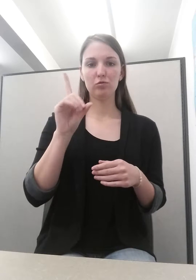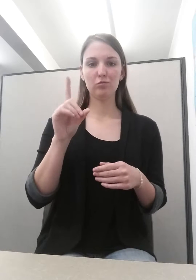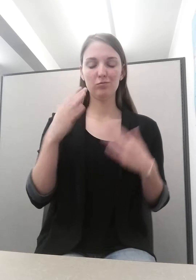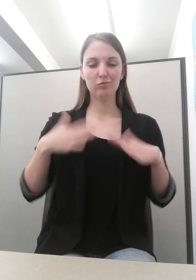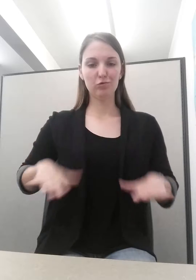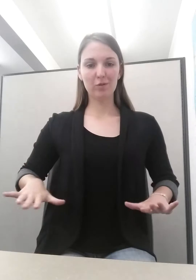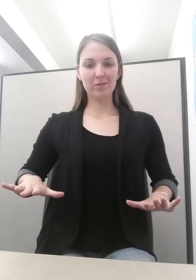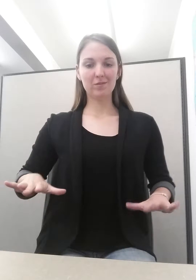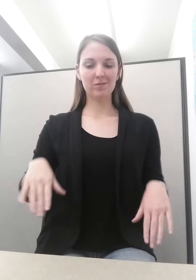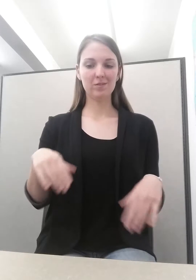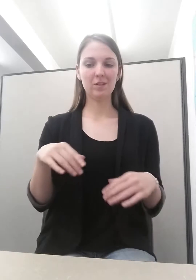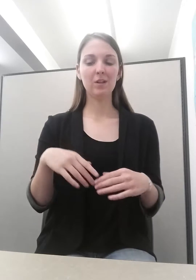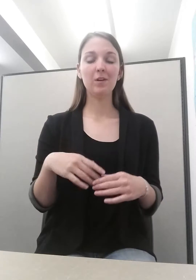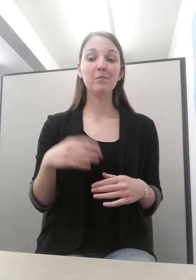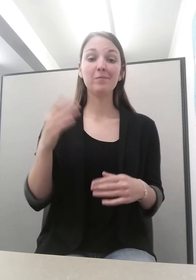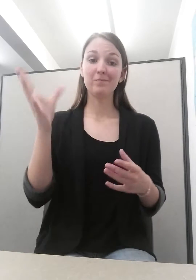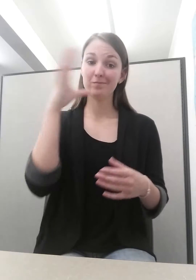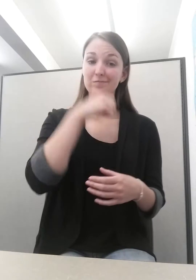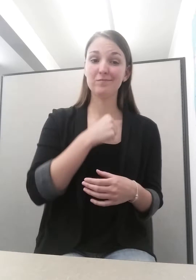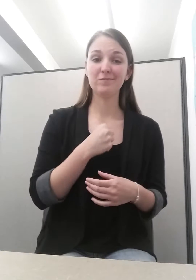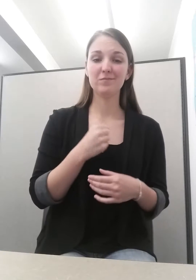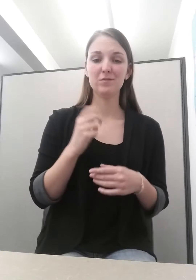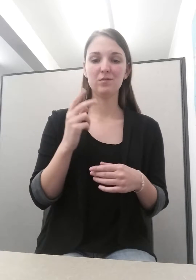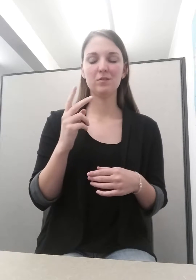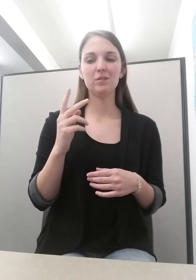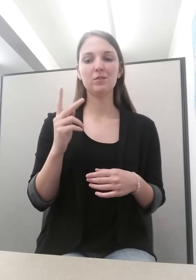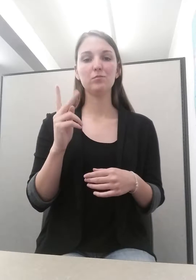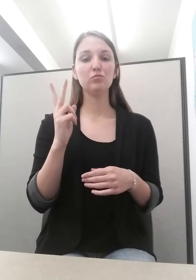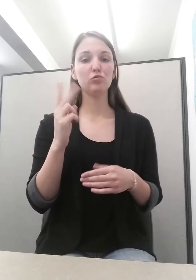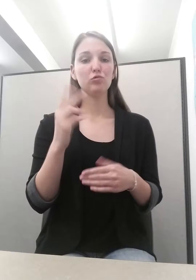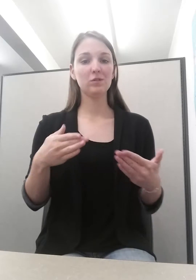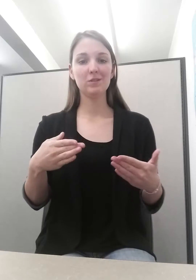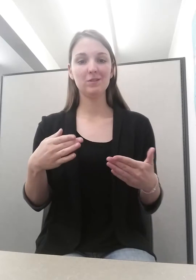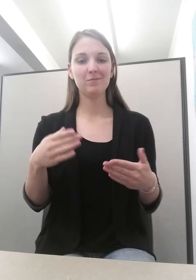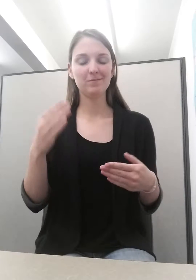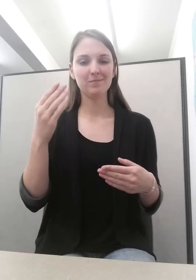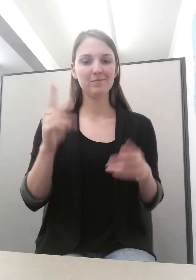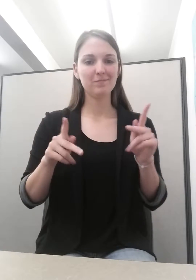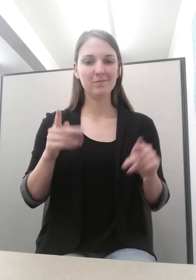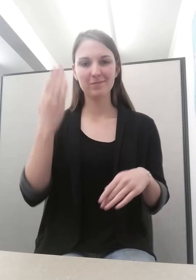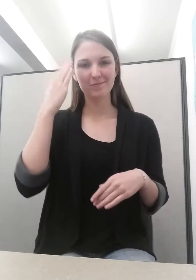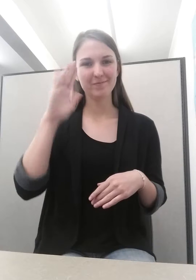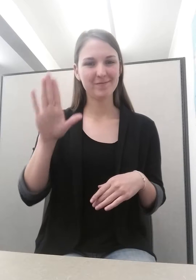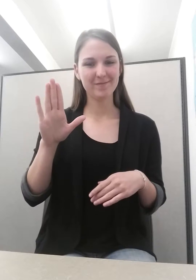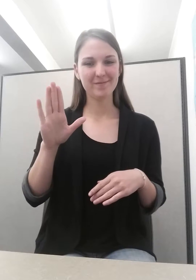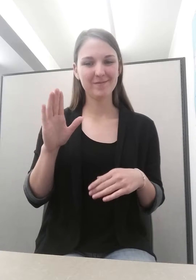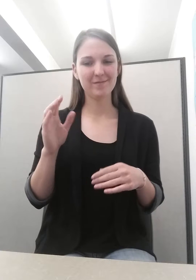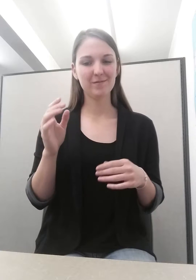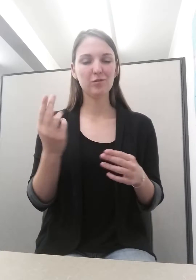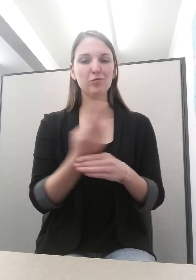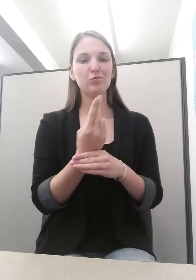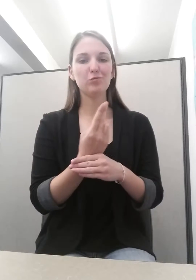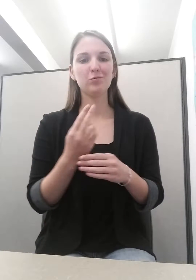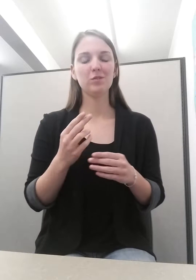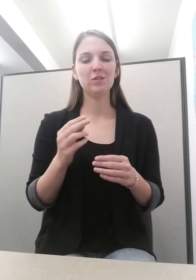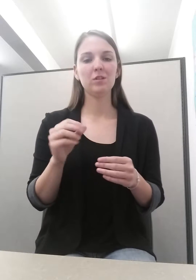know two things. They're not going to know how to use a sewing machine, and they're not going to know how to sew. So let me start with some